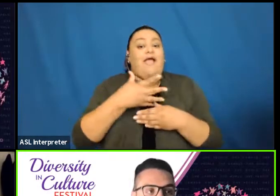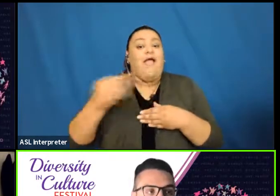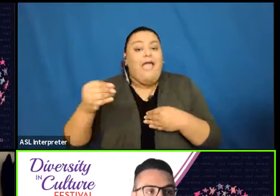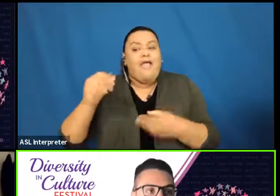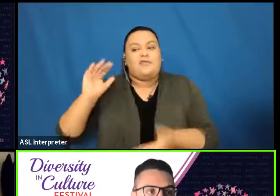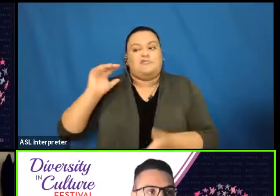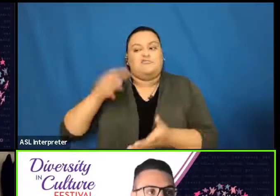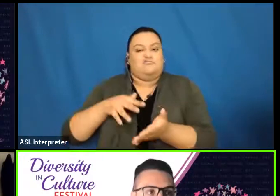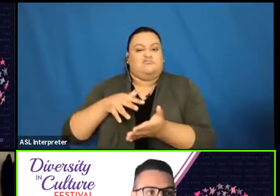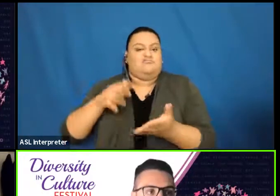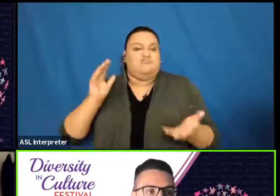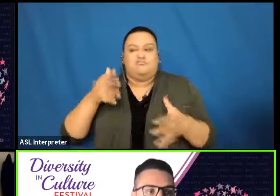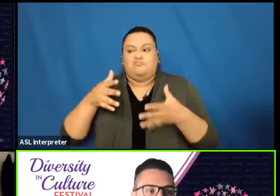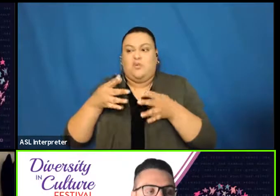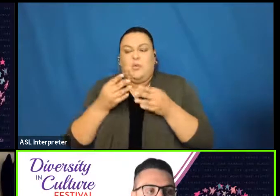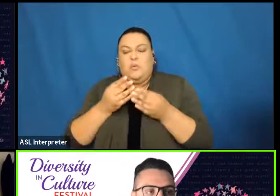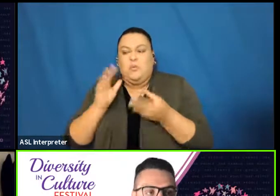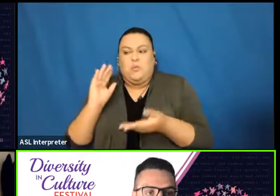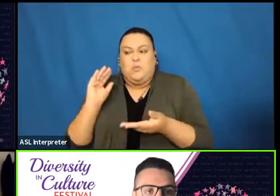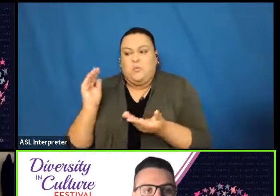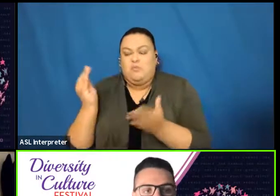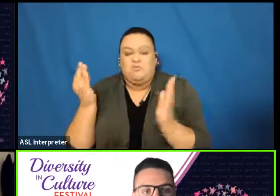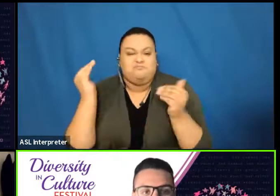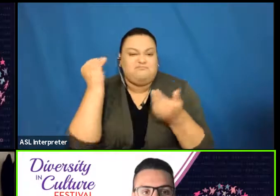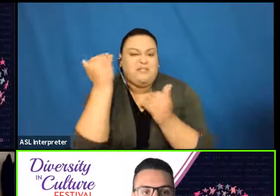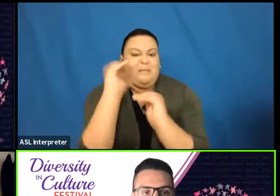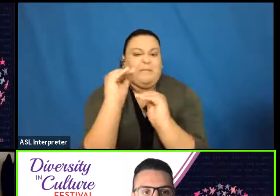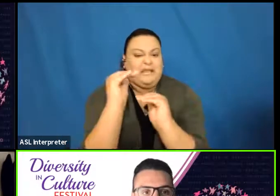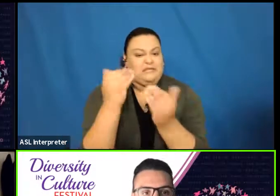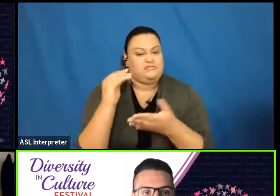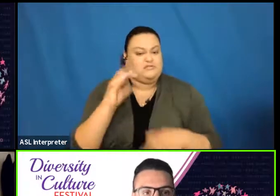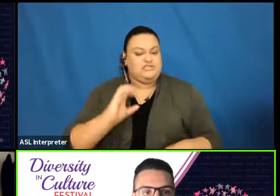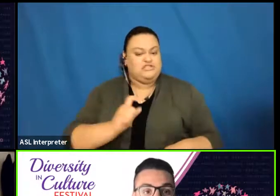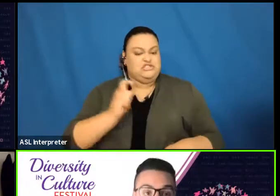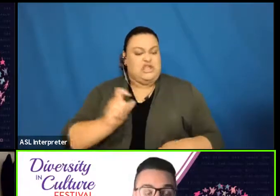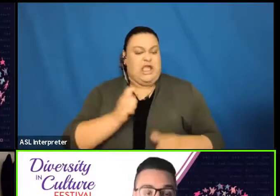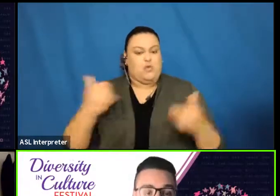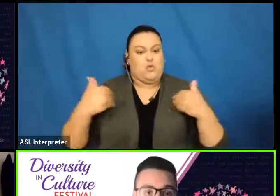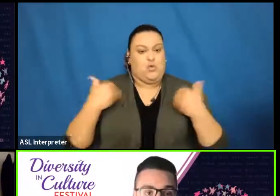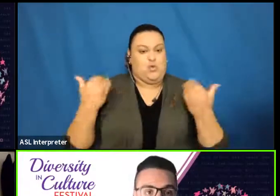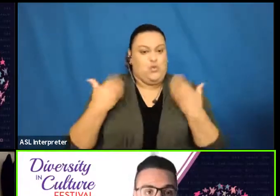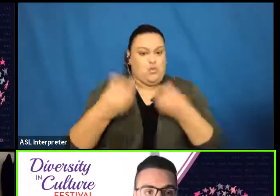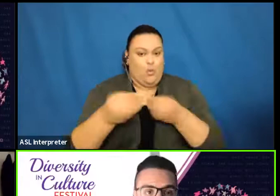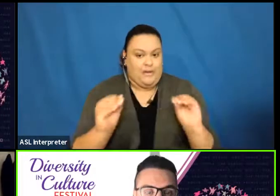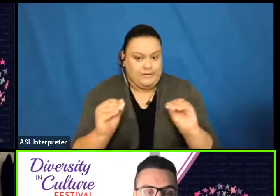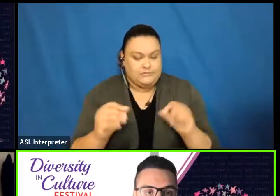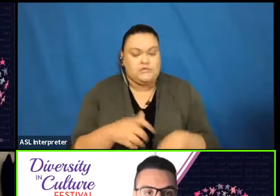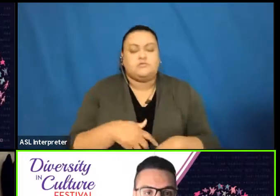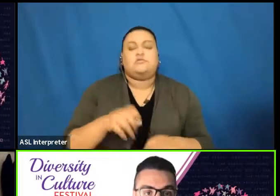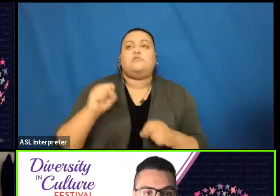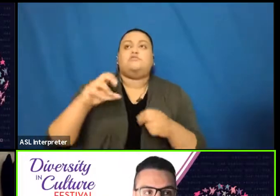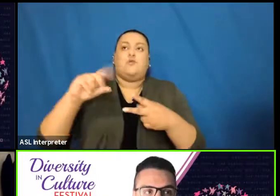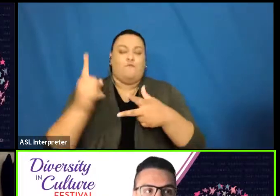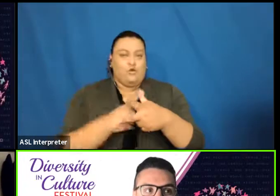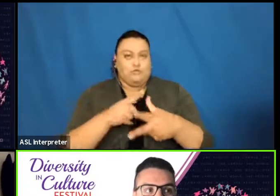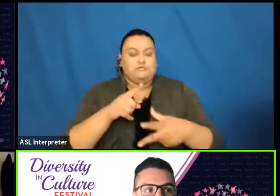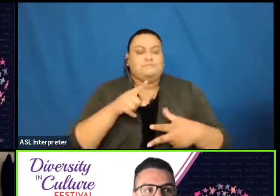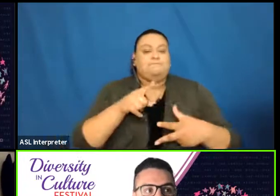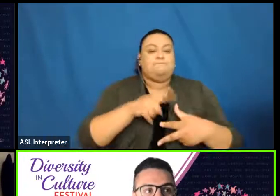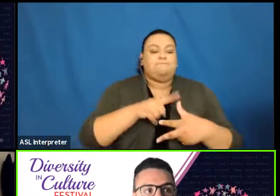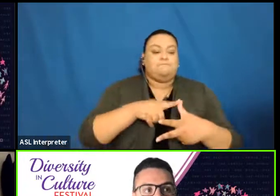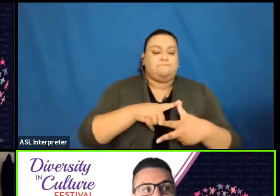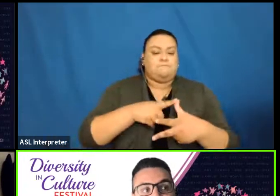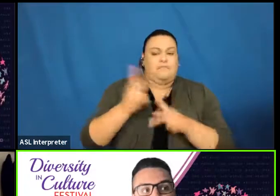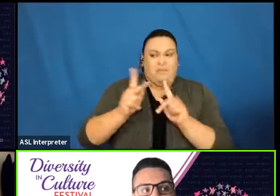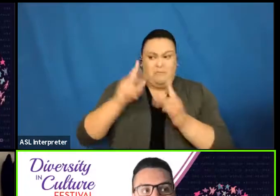organizations? So the first one again, how do we get back those folks who voted for Trump against their own interests?